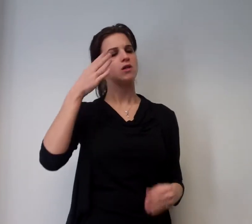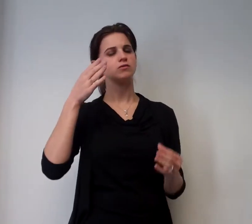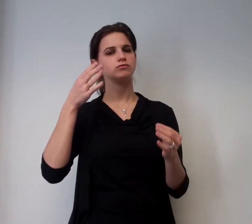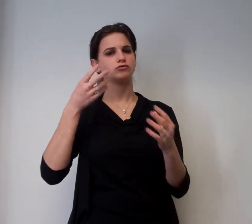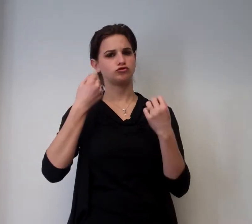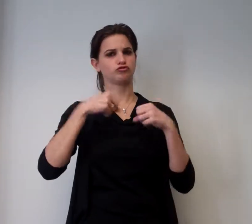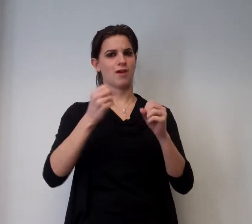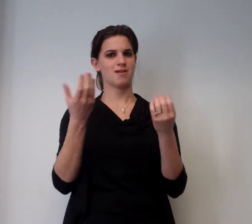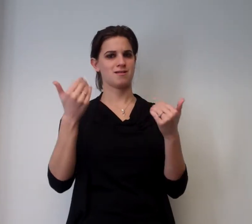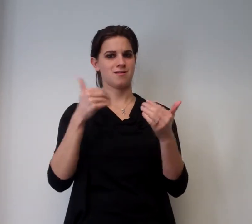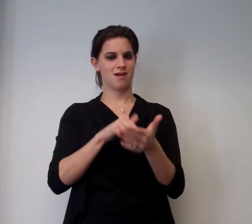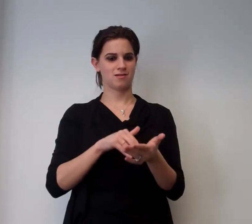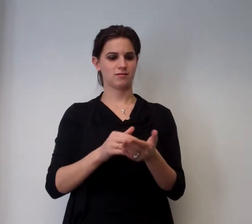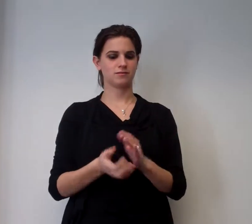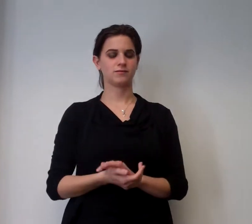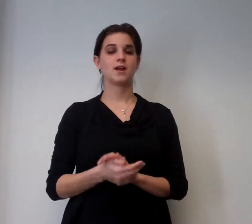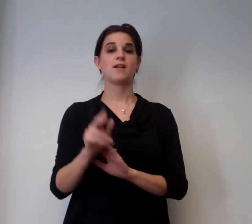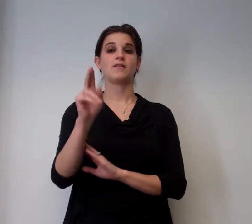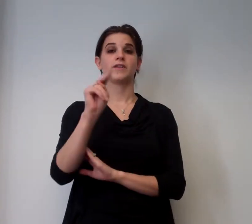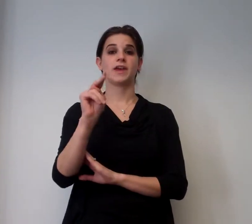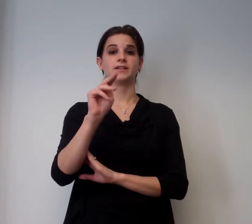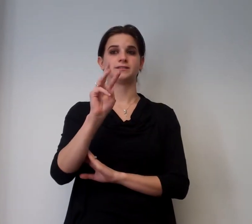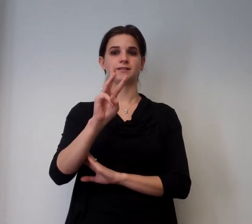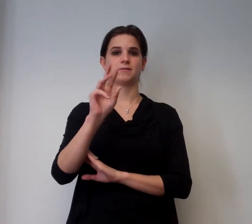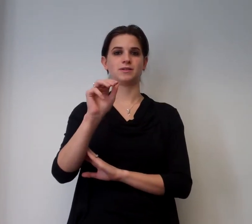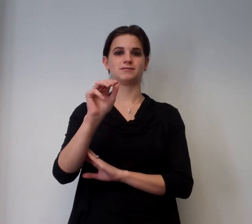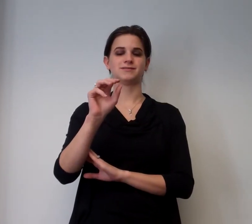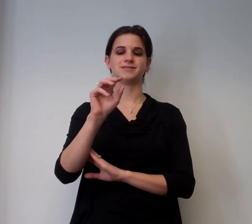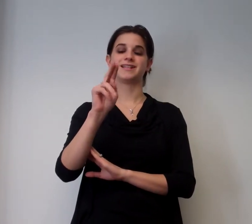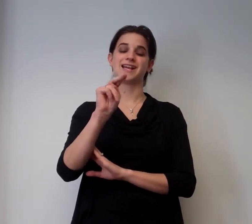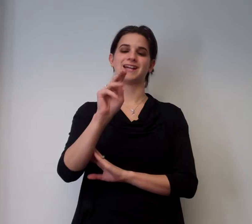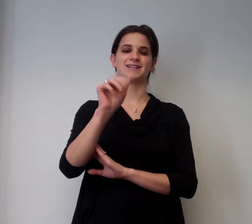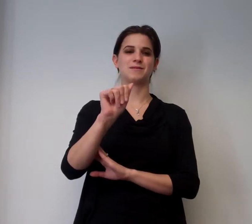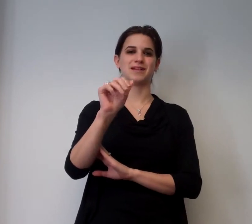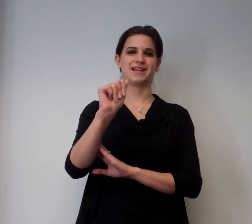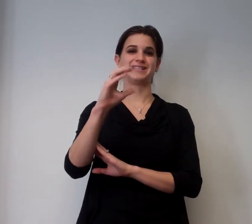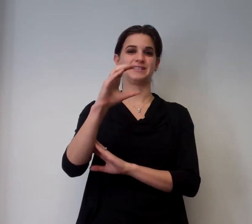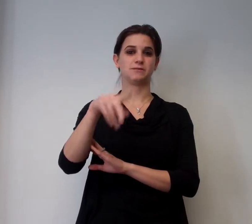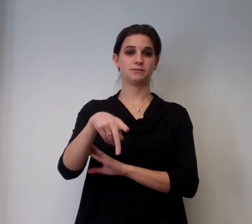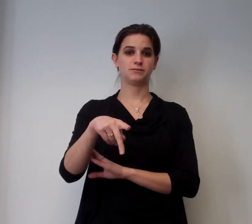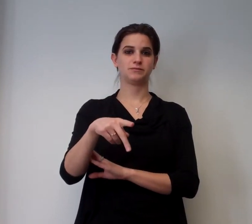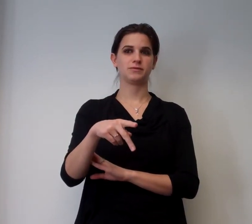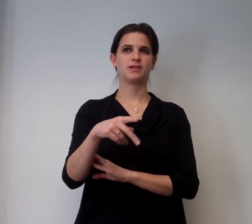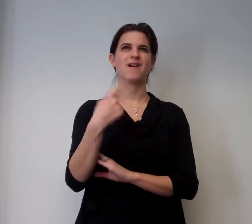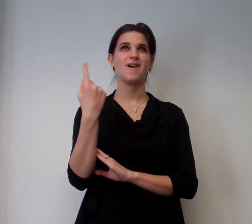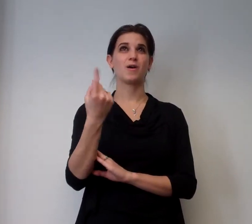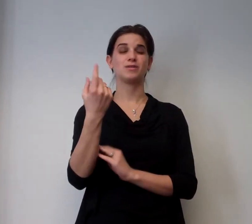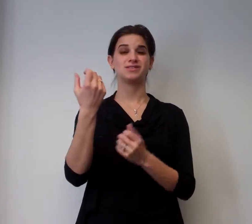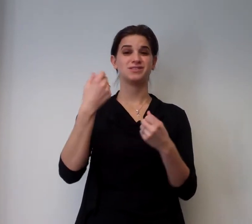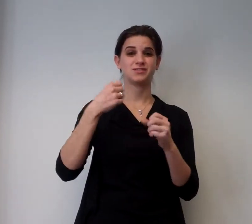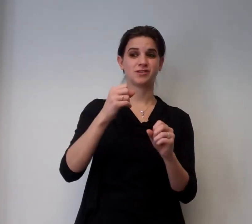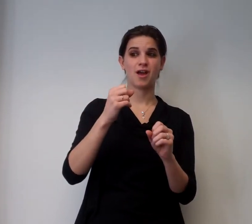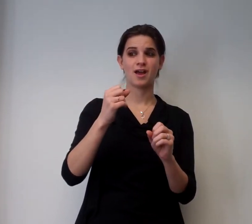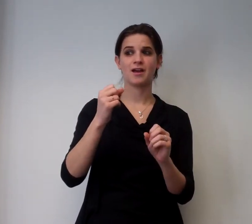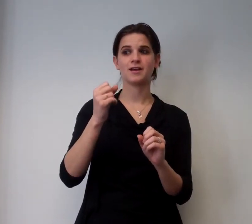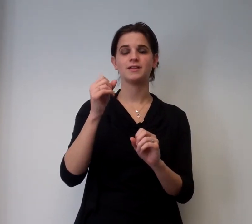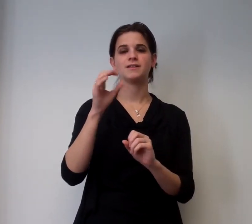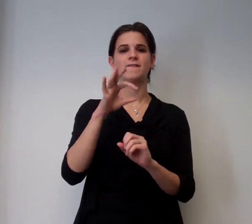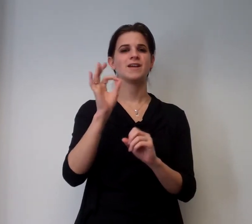of course, was always looking for legal action, always looking for ways that they could fight against discrimination. And as